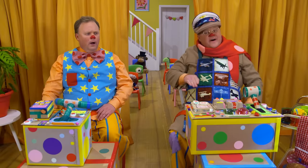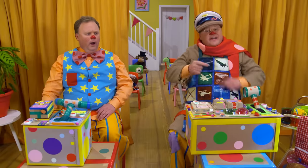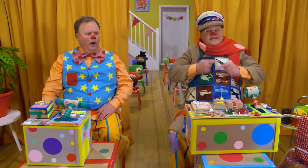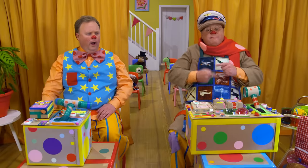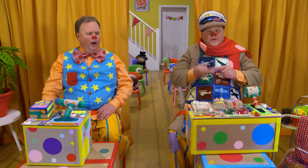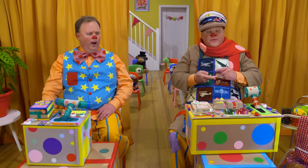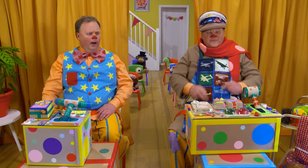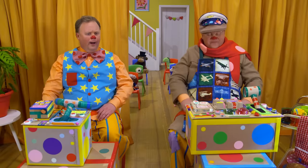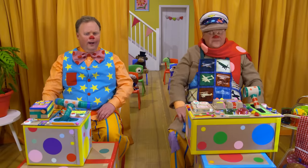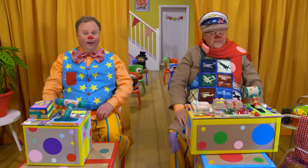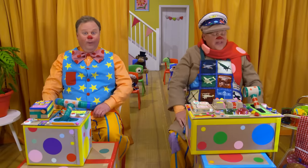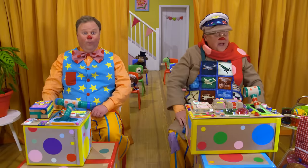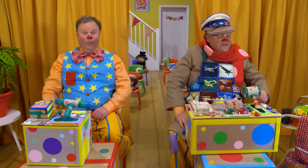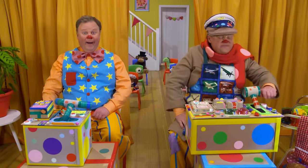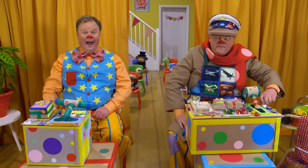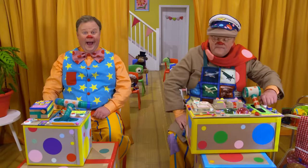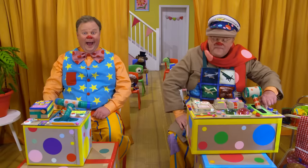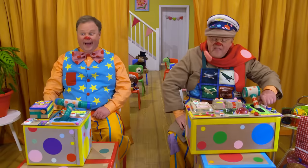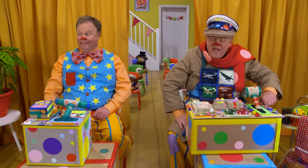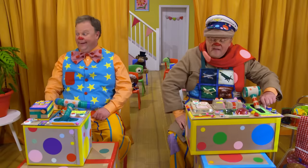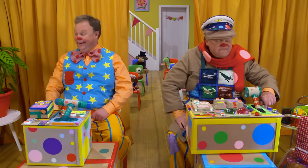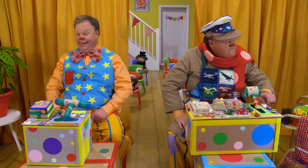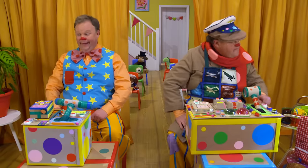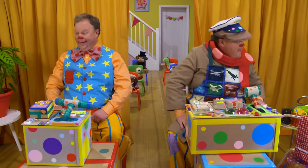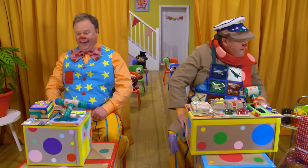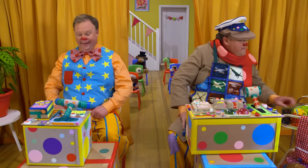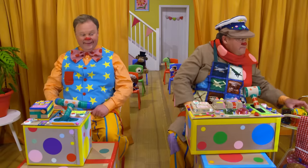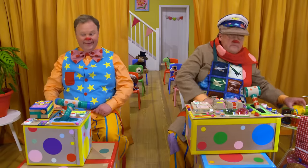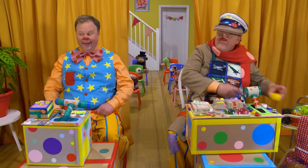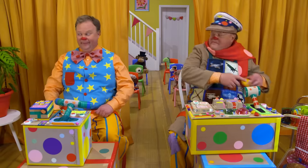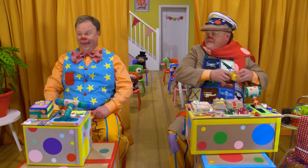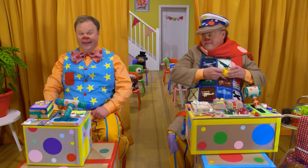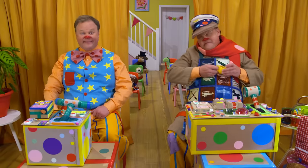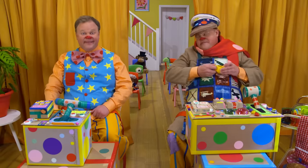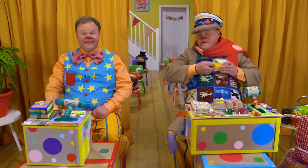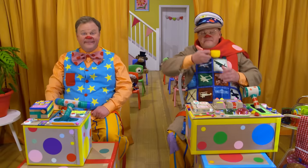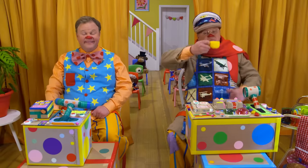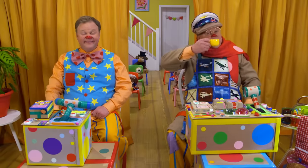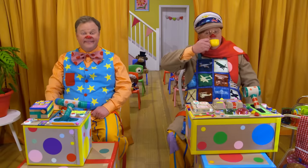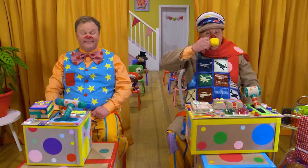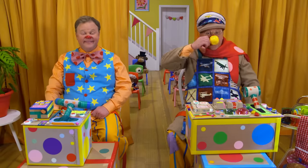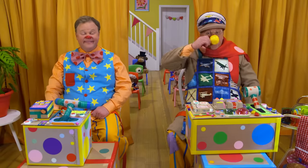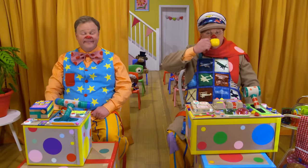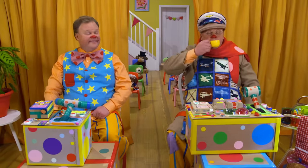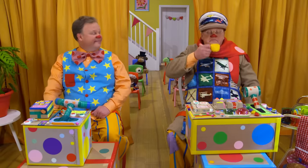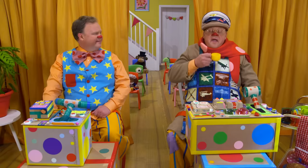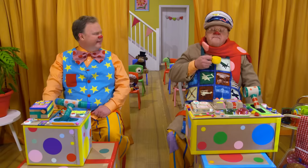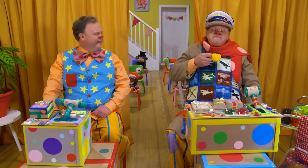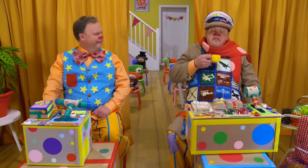tiny tumble. Oh, wow, I didn't know that. Grandad Tumble, please can